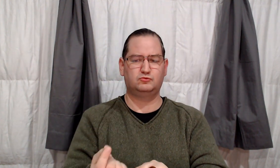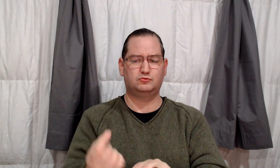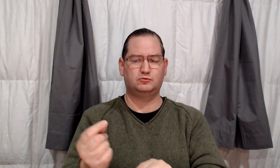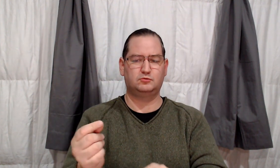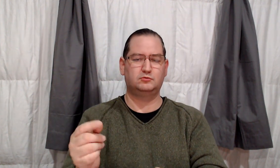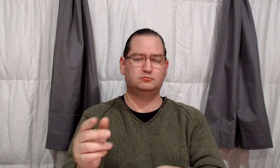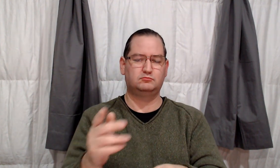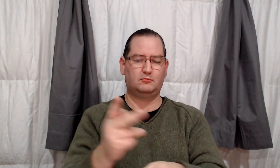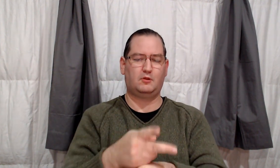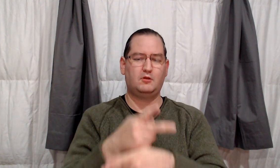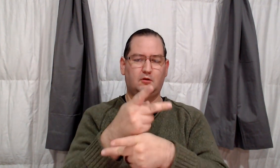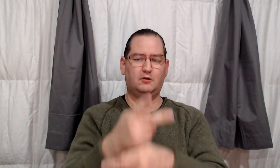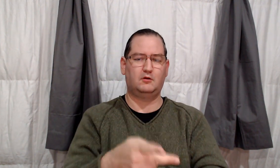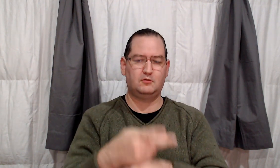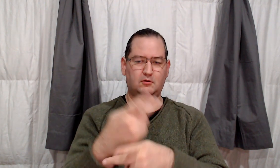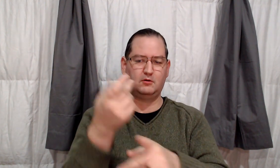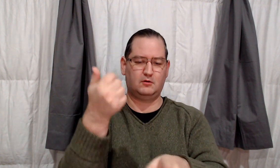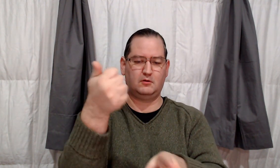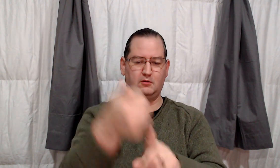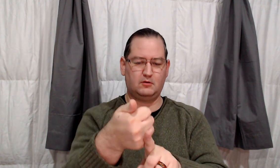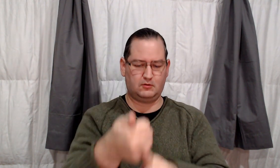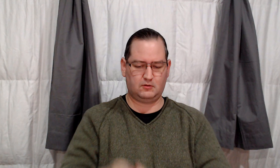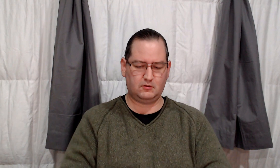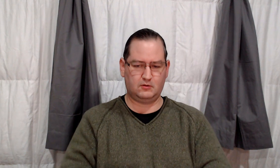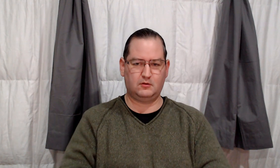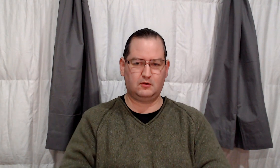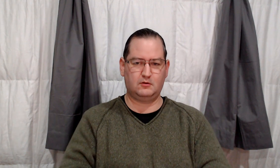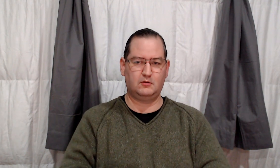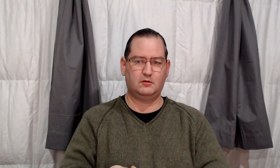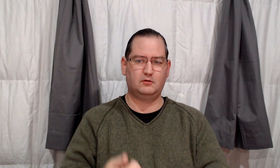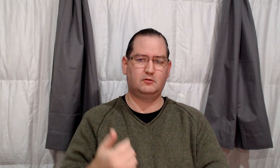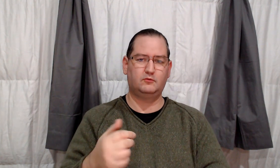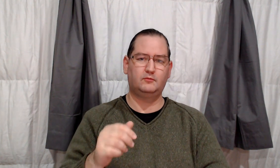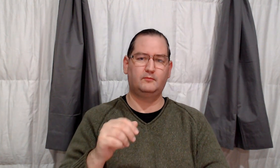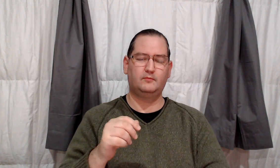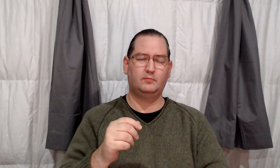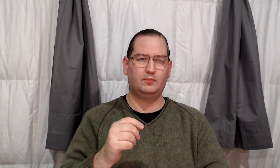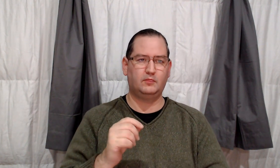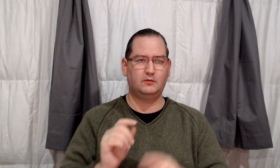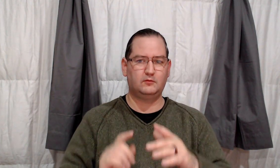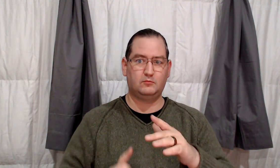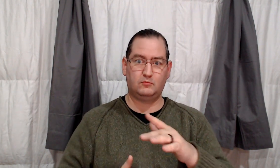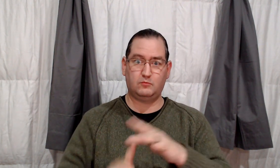awareness, a sudden realization that something needs to change. It needs to change now.